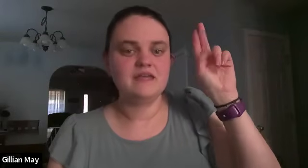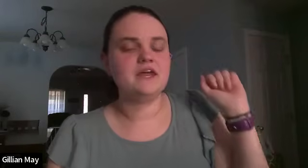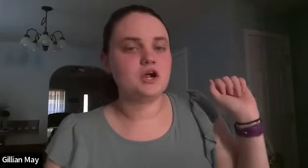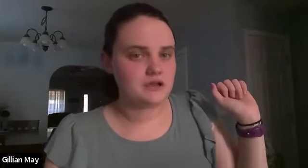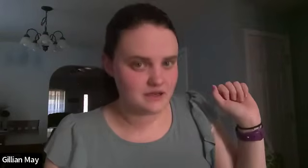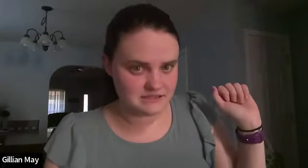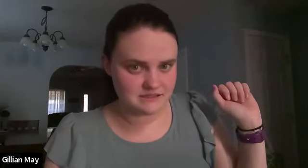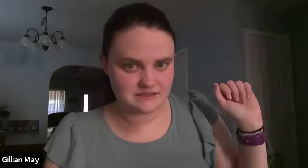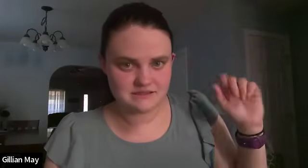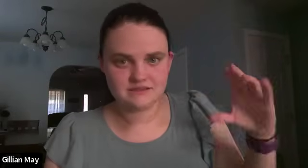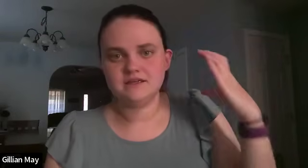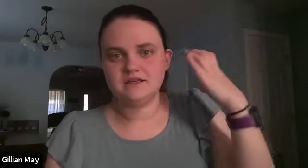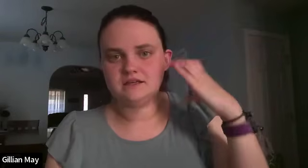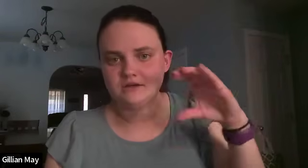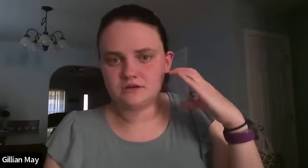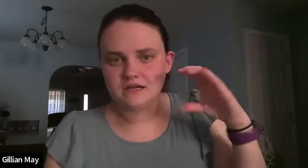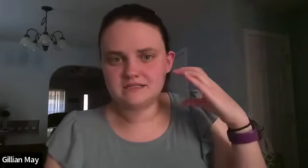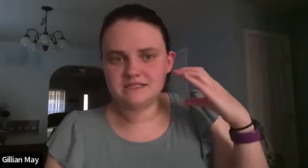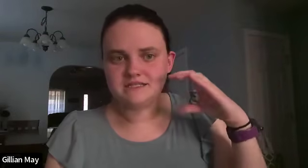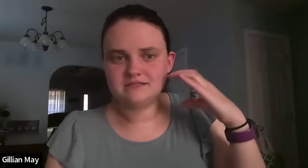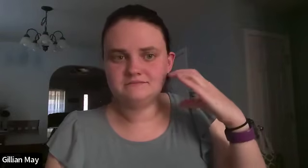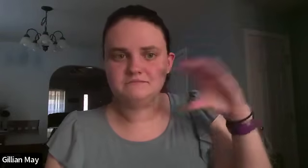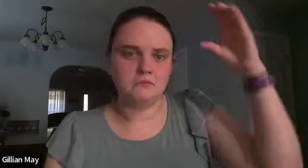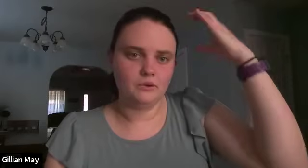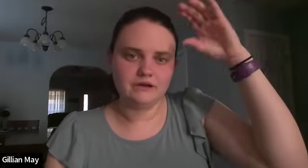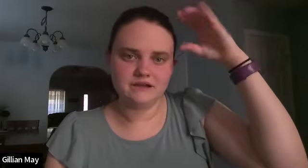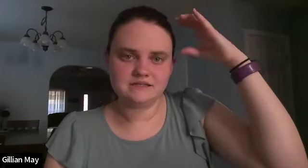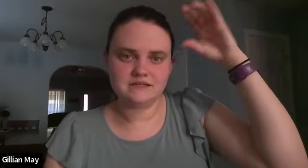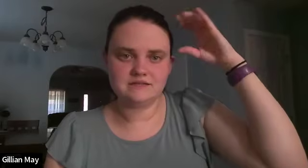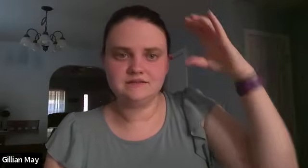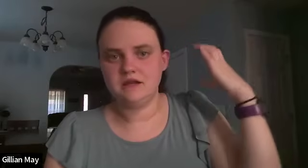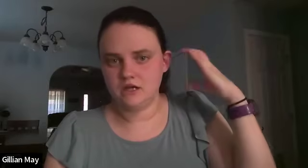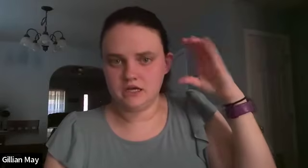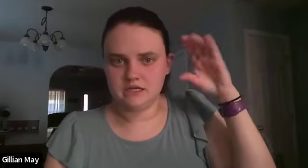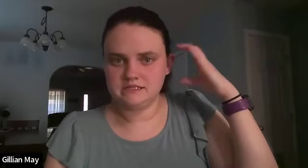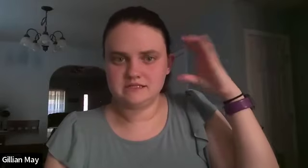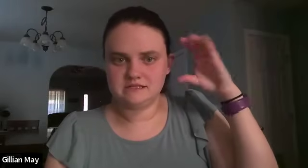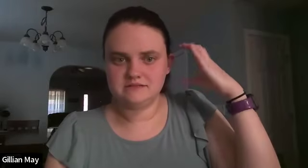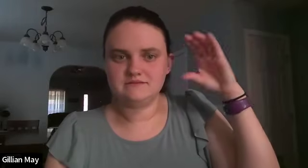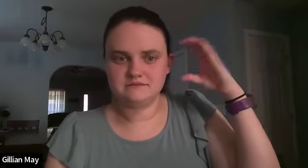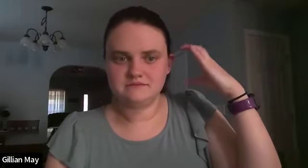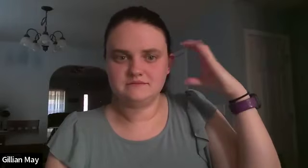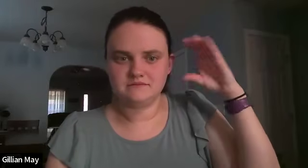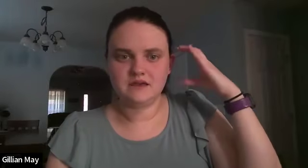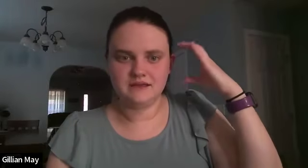And then our cousins, girl cousin, boy cousin, cousins.